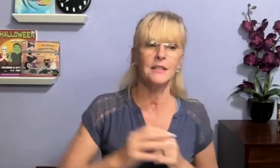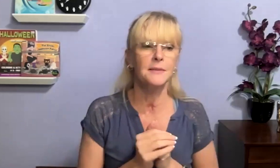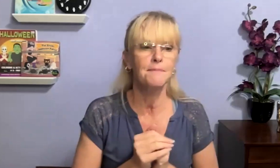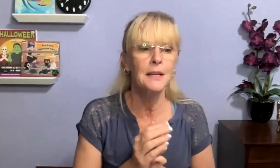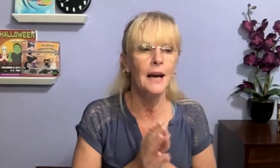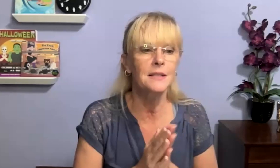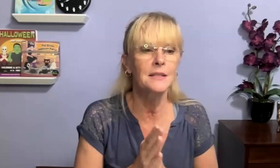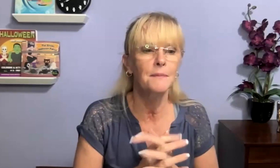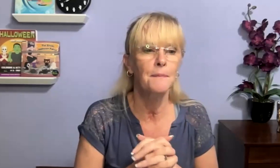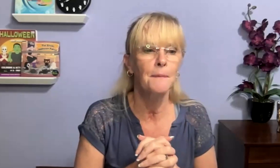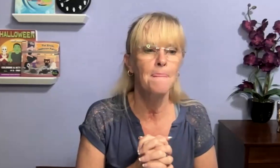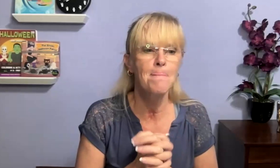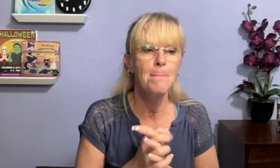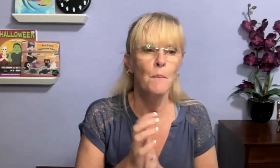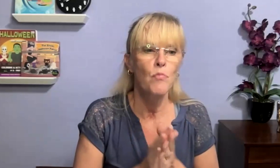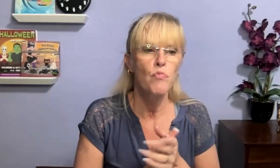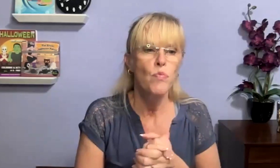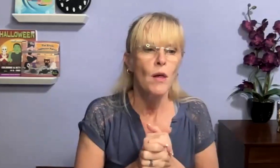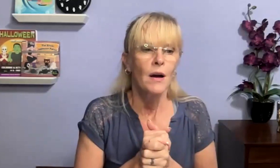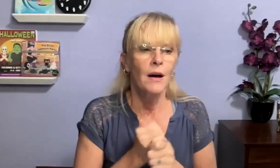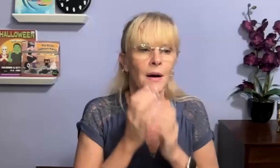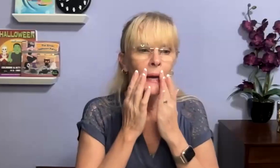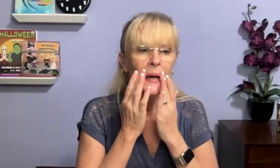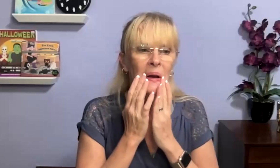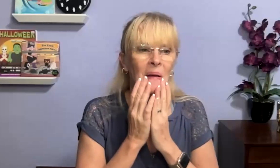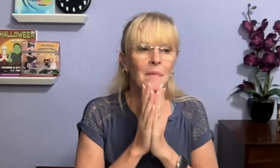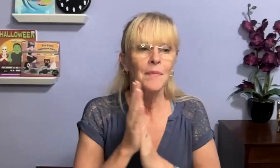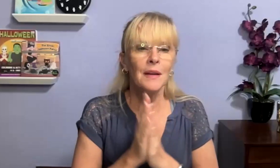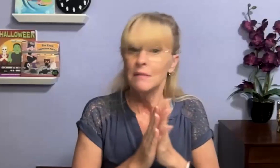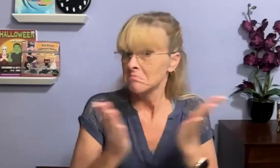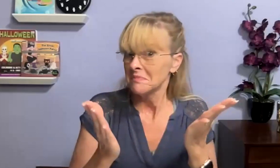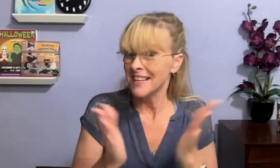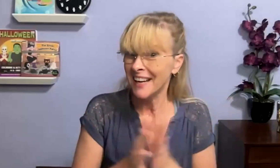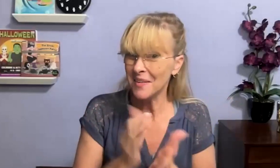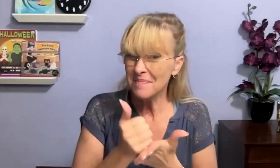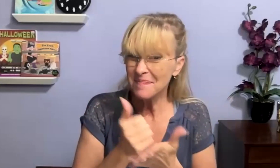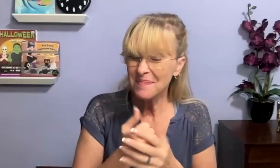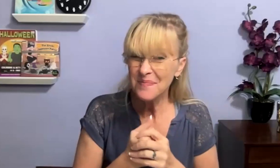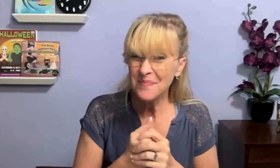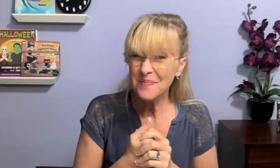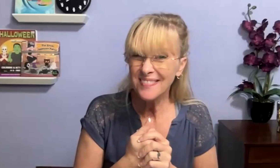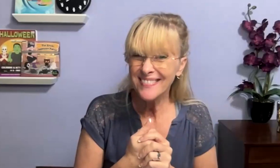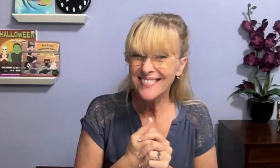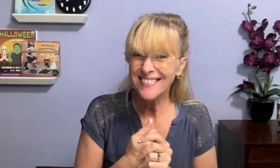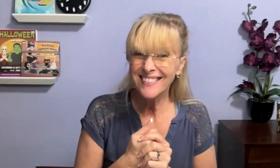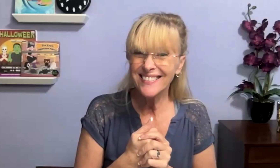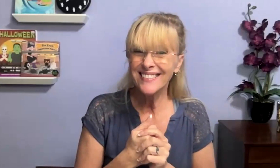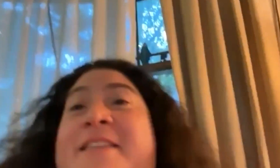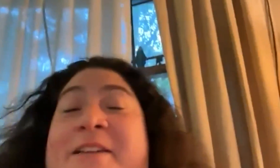benefits. Yes. Okay. Does that help? Yes, it does